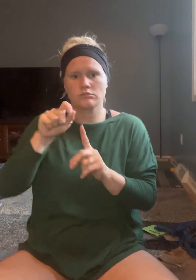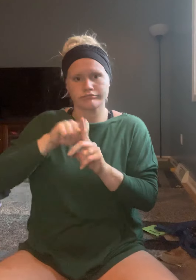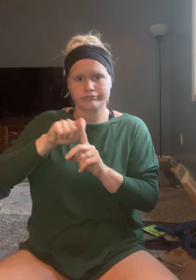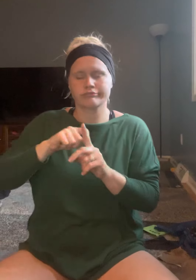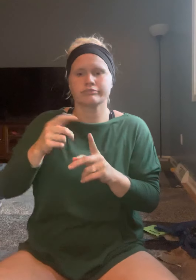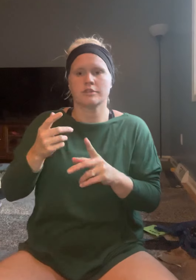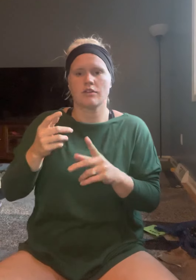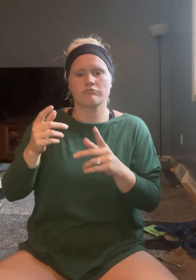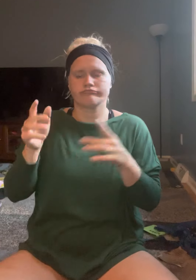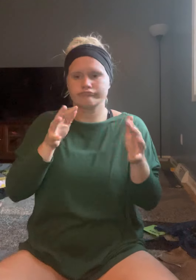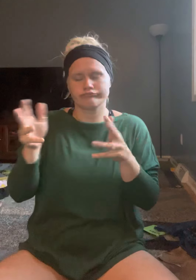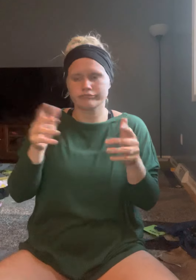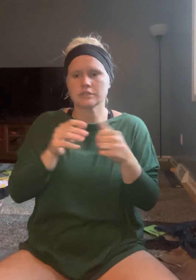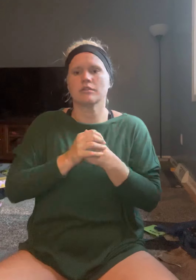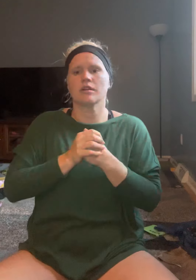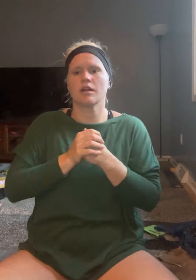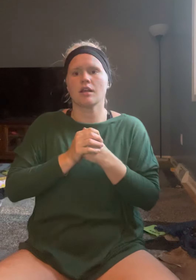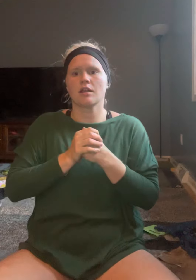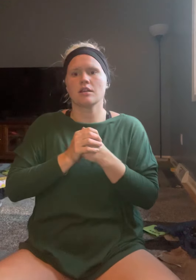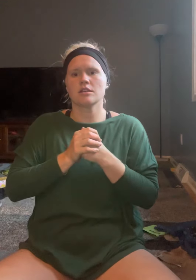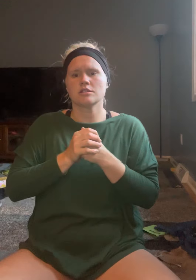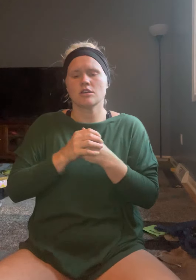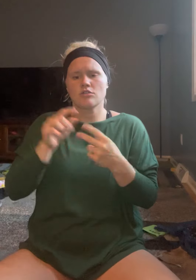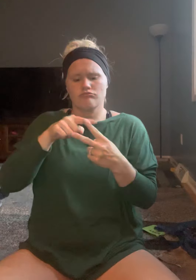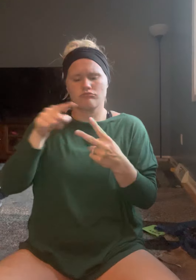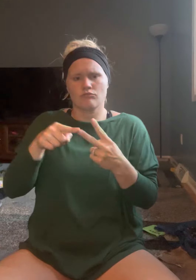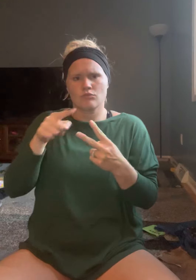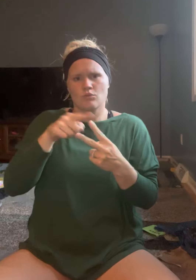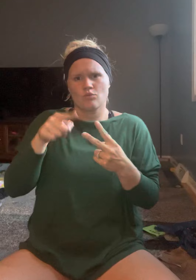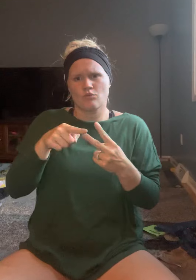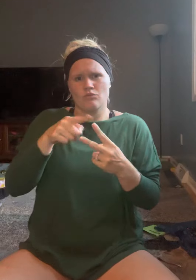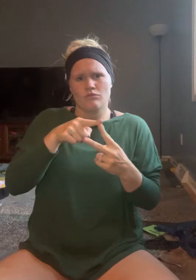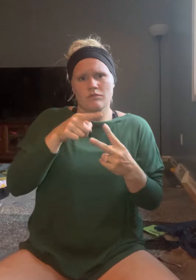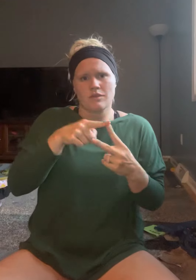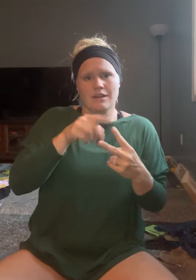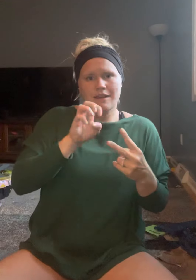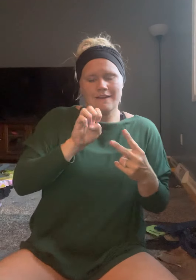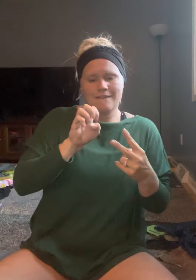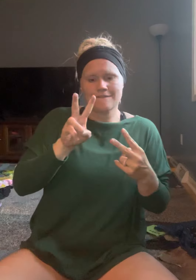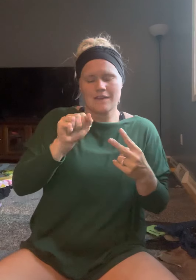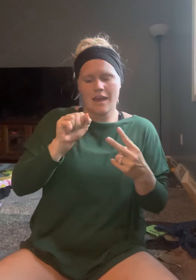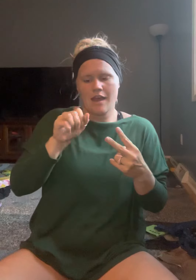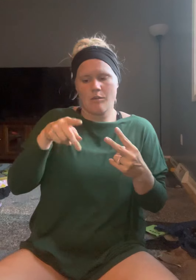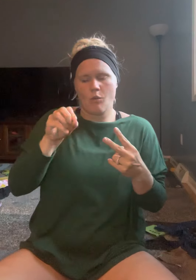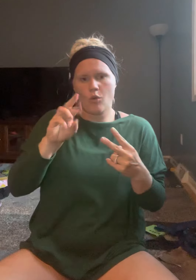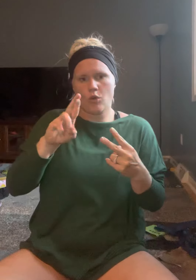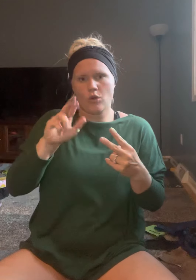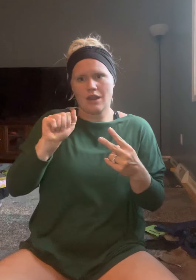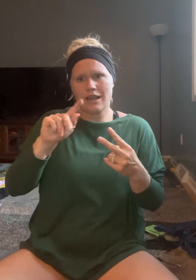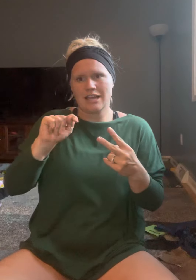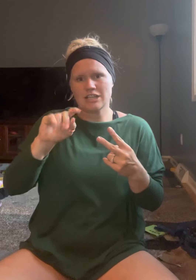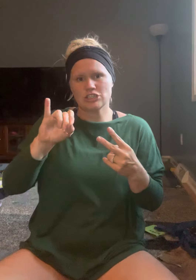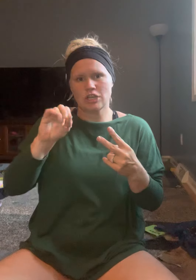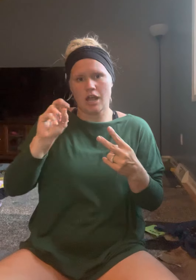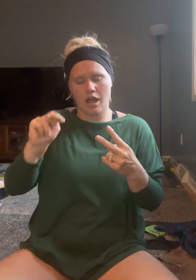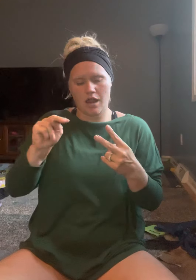at evaporation, and this is the second one, condensation. Basically, you can say that these two are opposites. You take